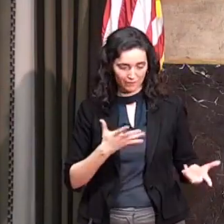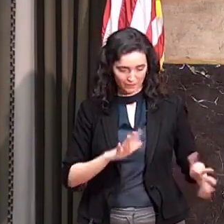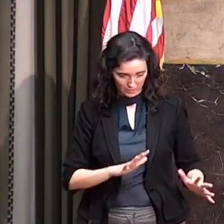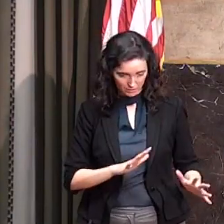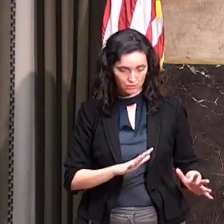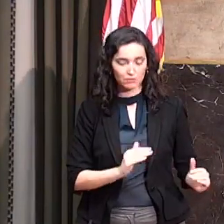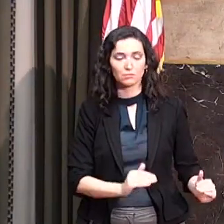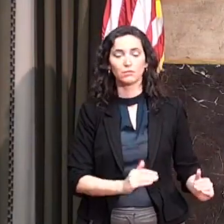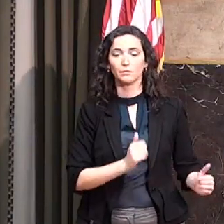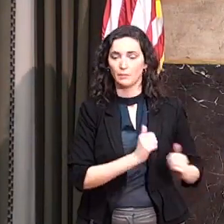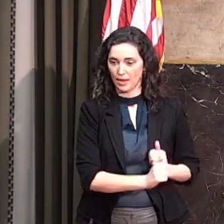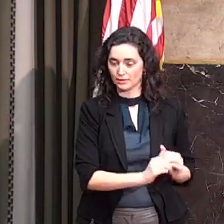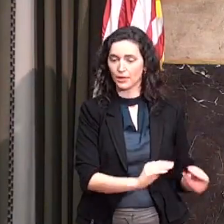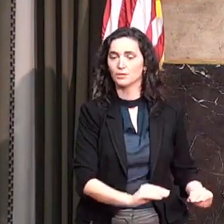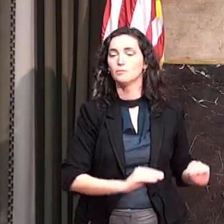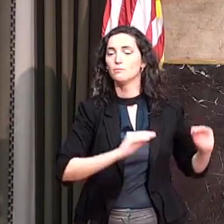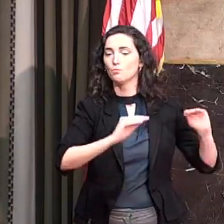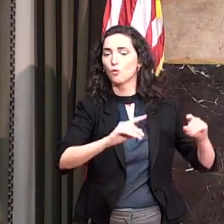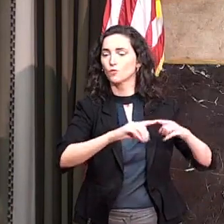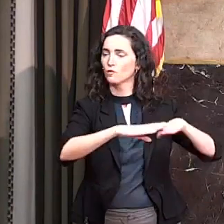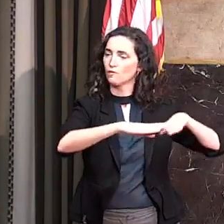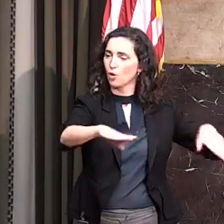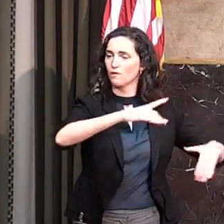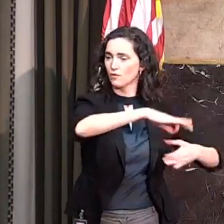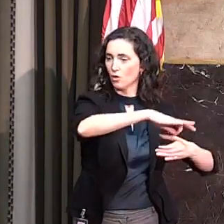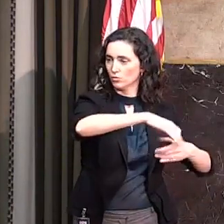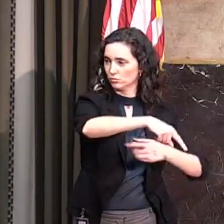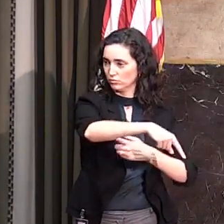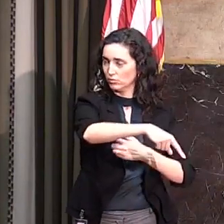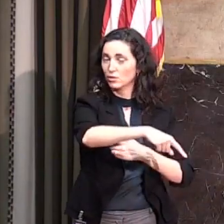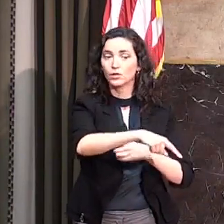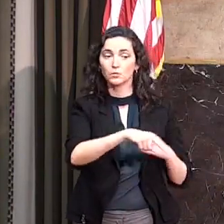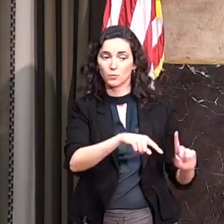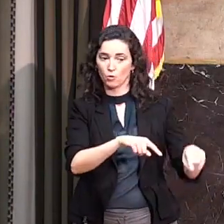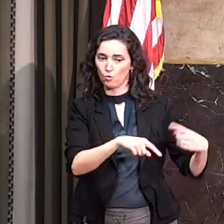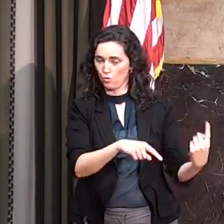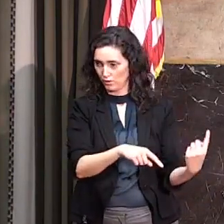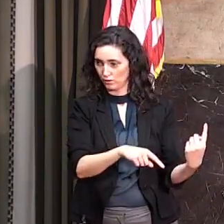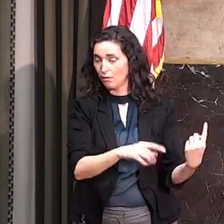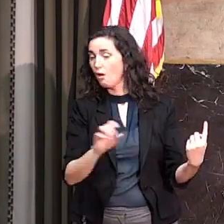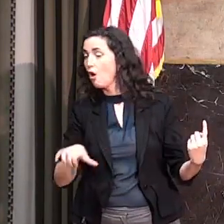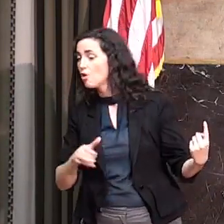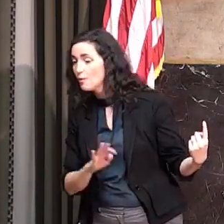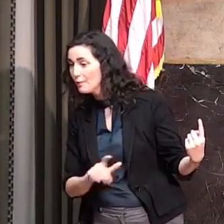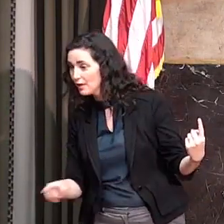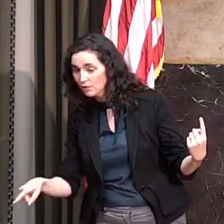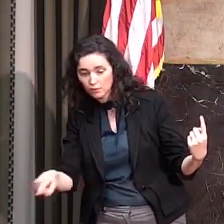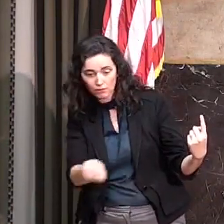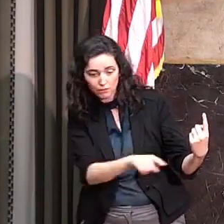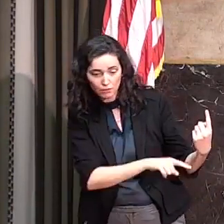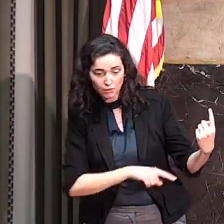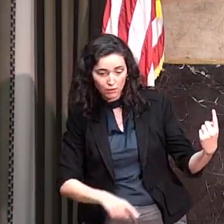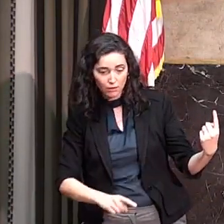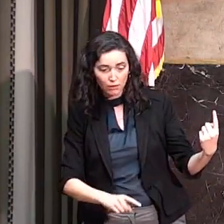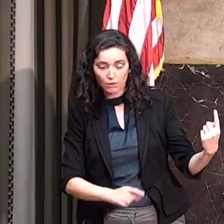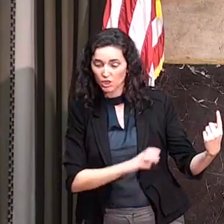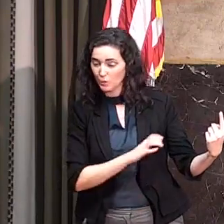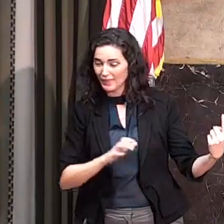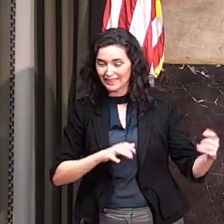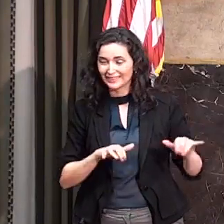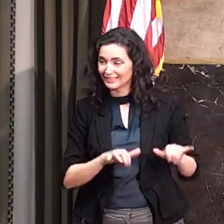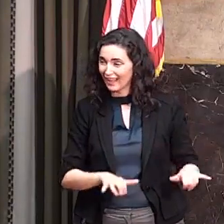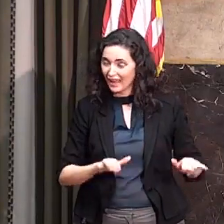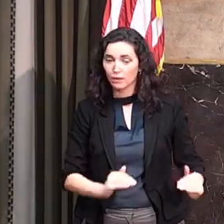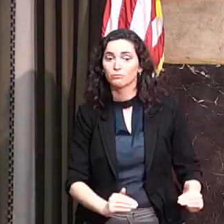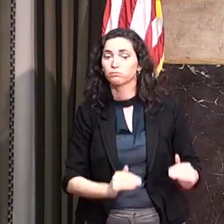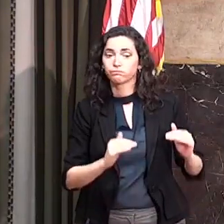floor. But other than that, we haven't seen any of the bills that have actually advanced out of committee yet